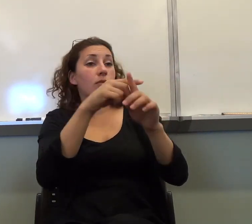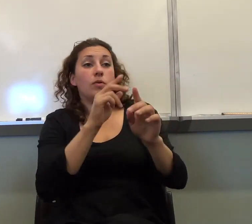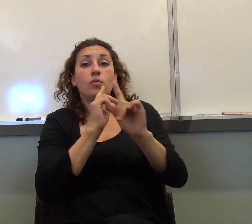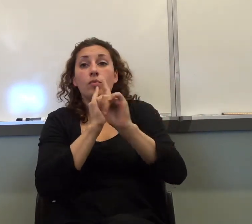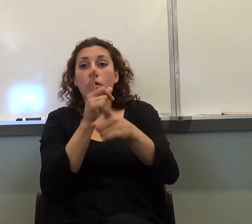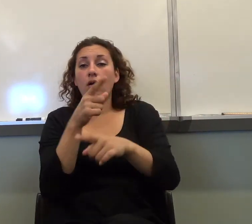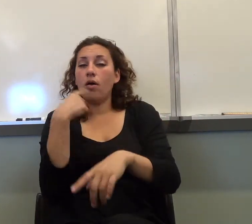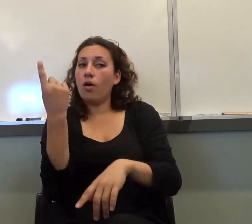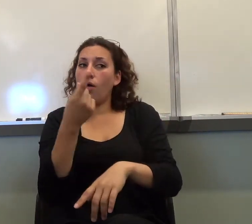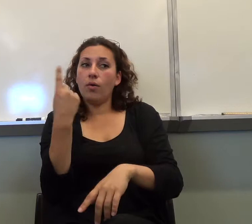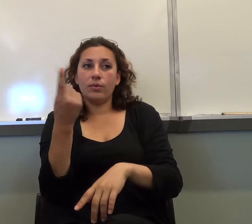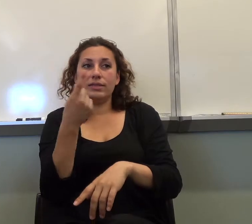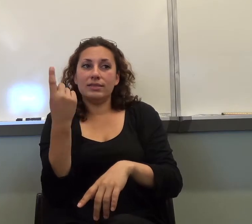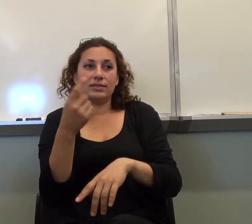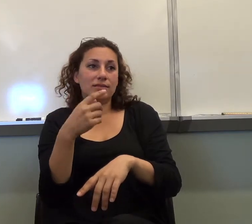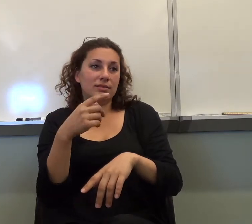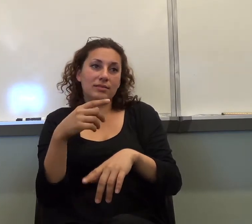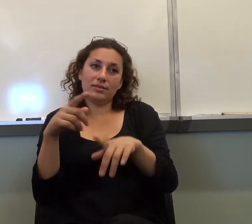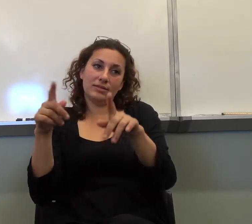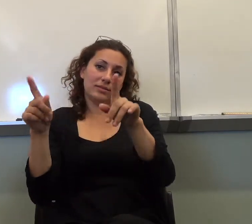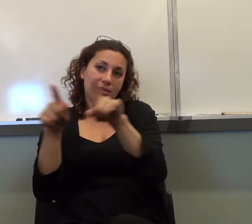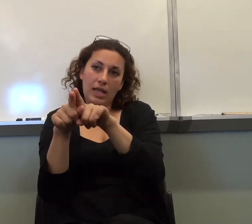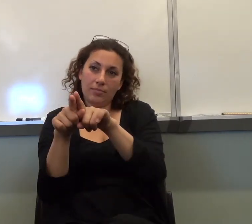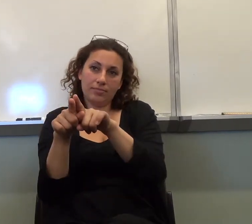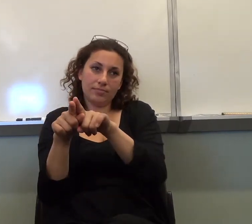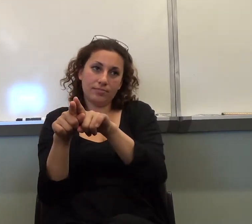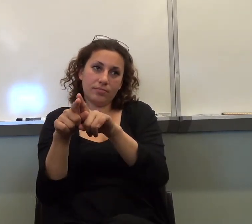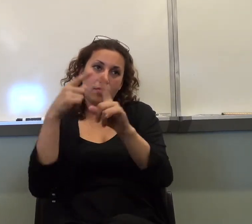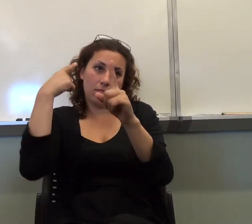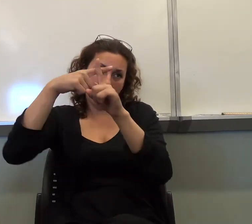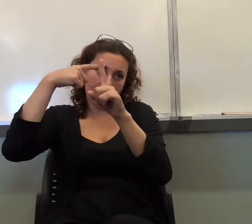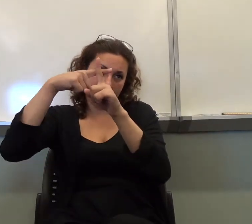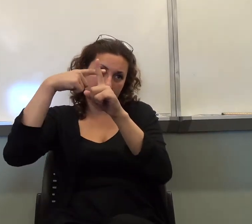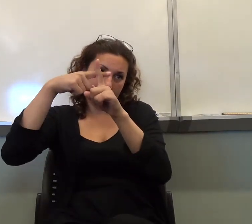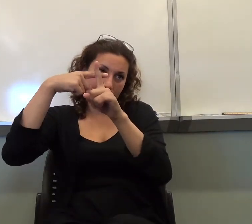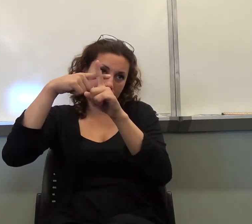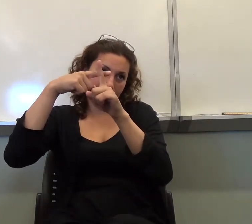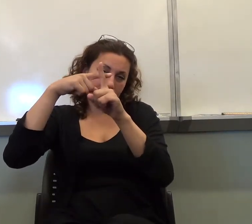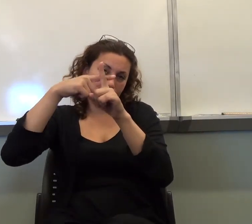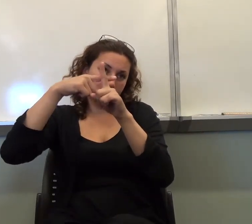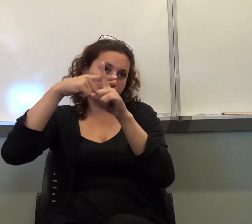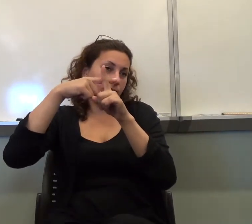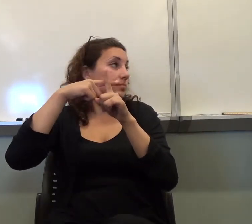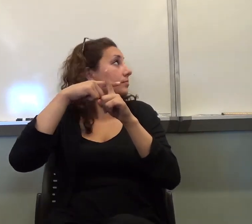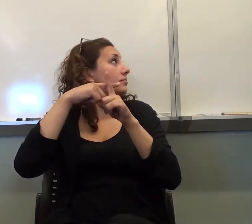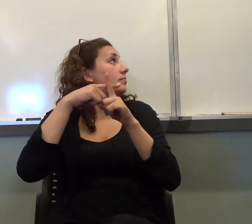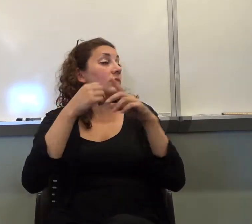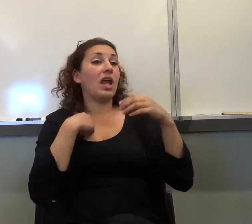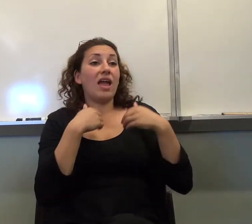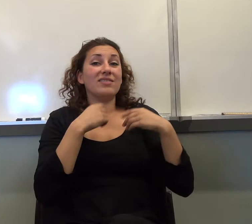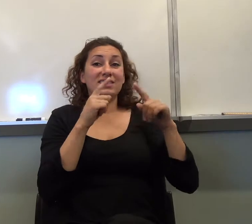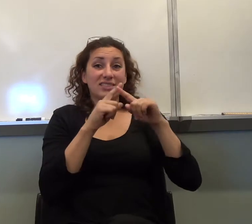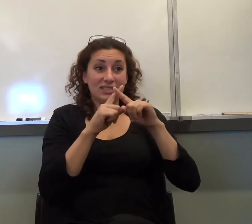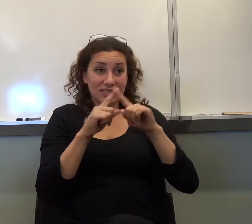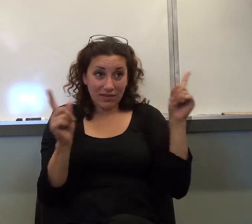always, the product is always positive. When I've got different signs,